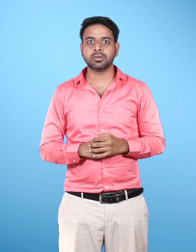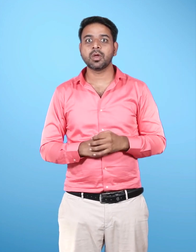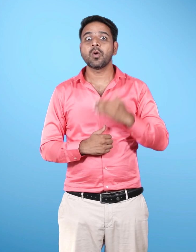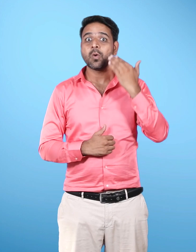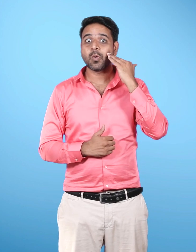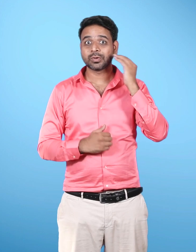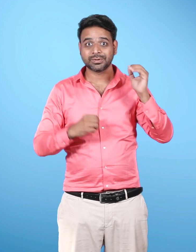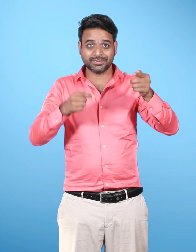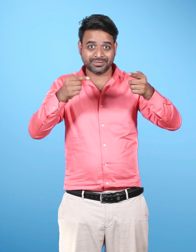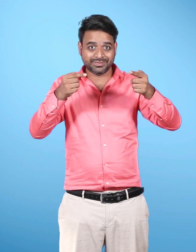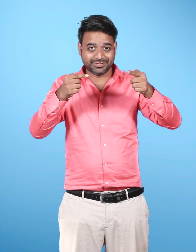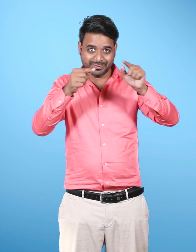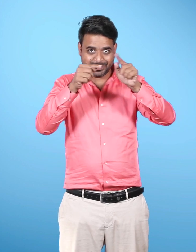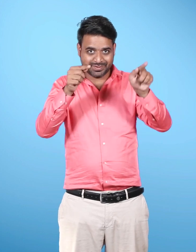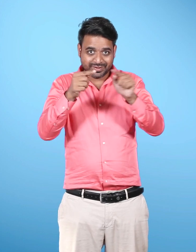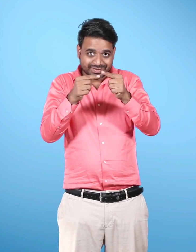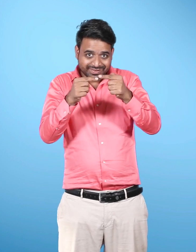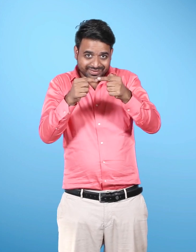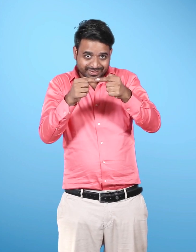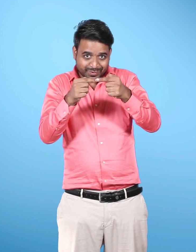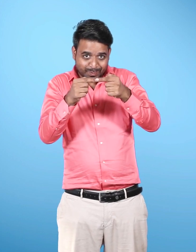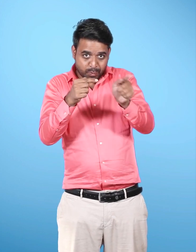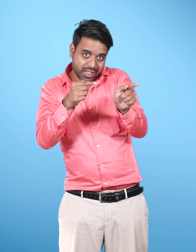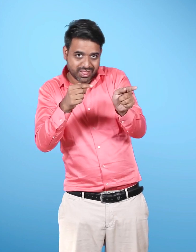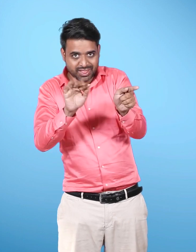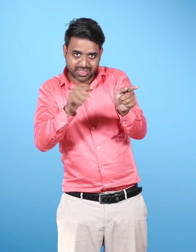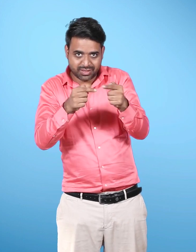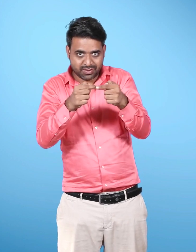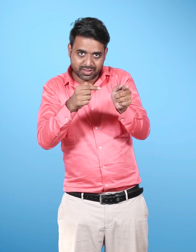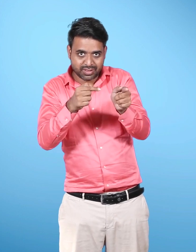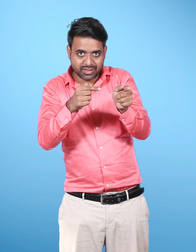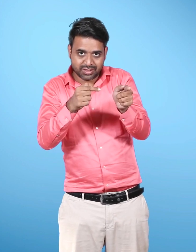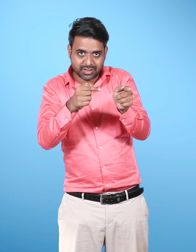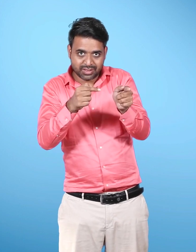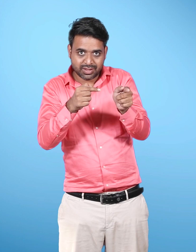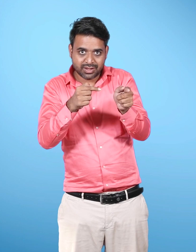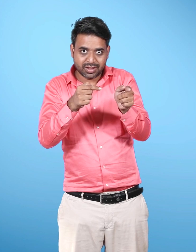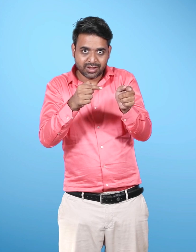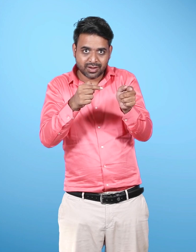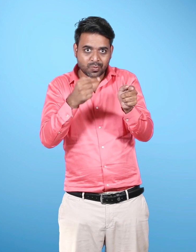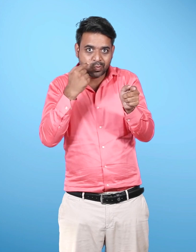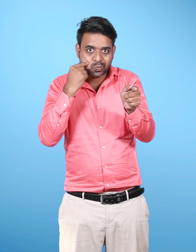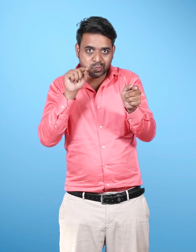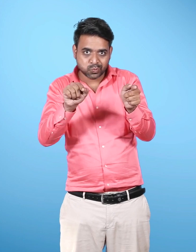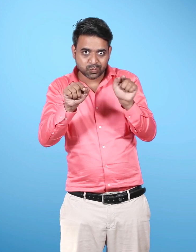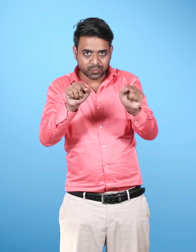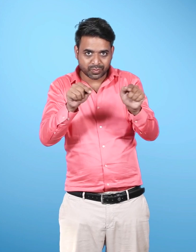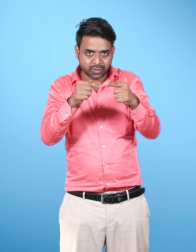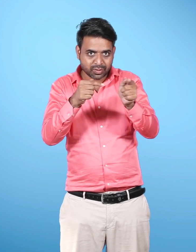When the switch was in the open position, were the two drawing pins not connected with each other through the